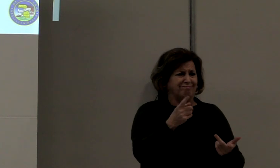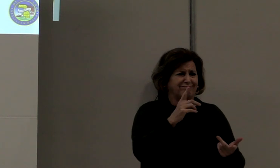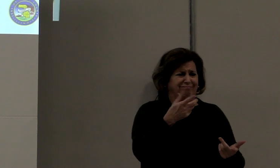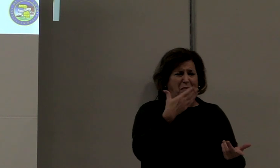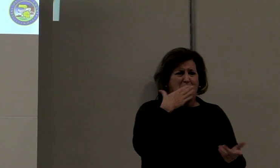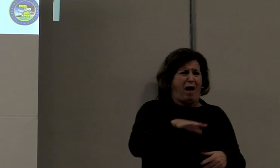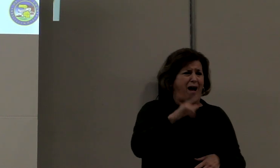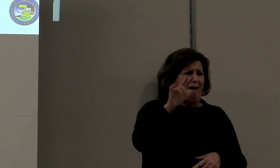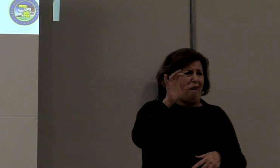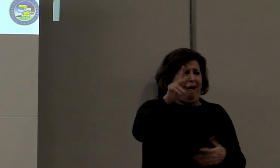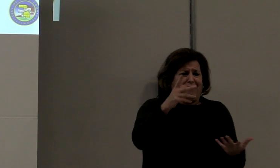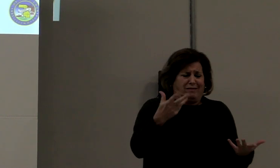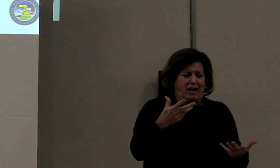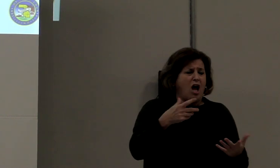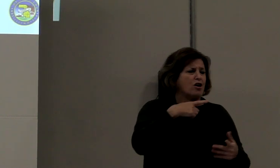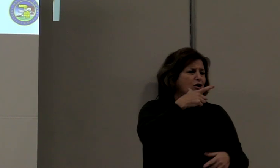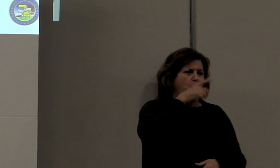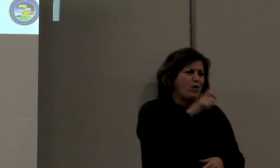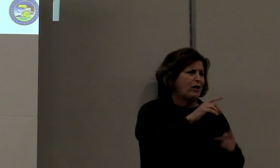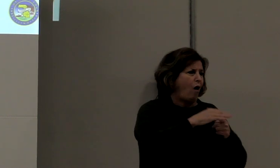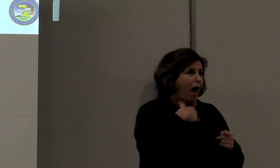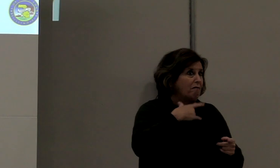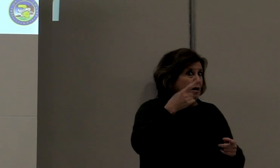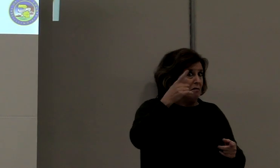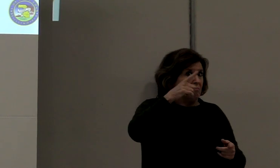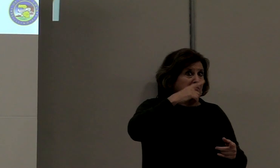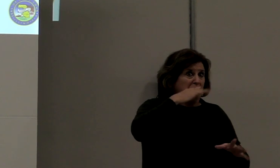the past with appeals, you probably don't need a hearing.